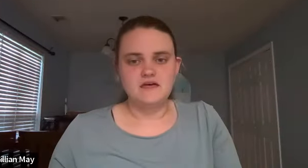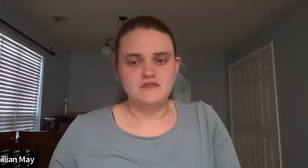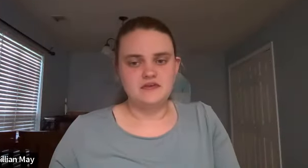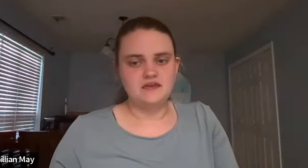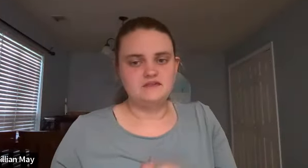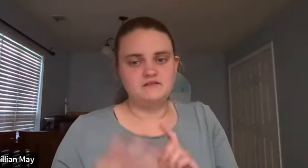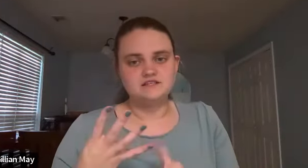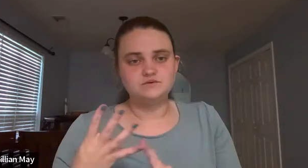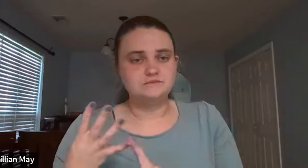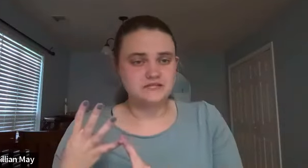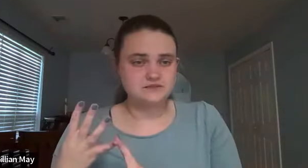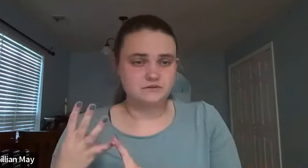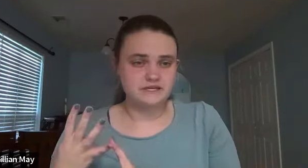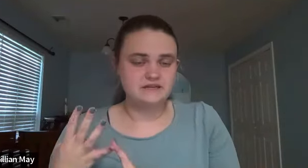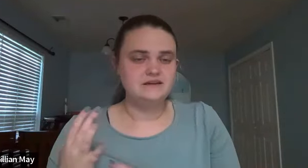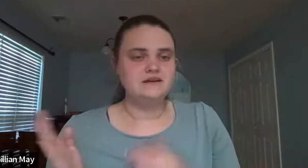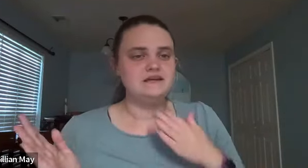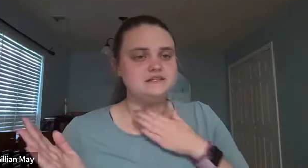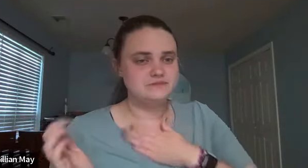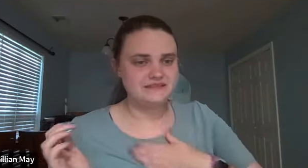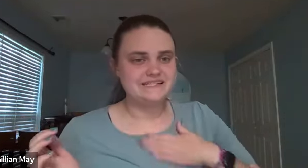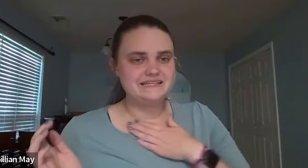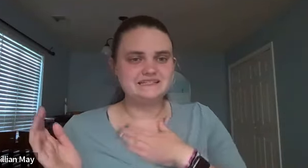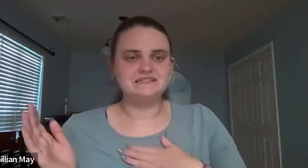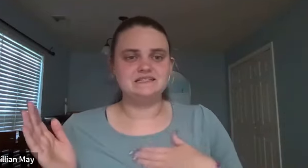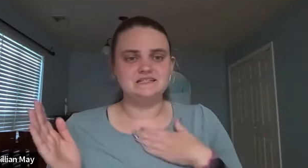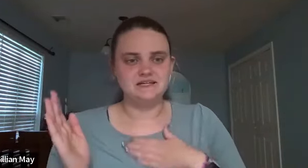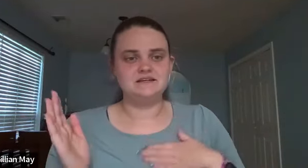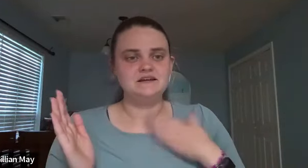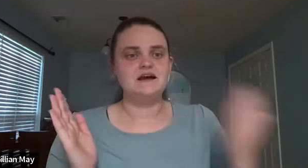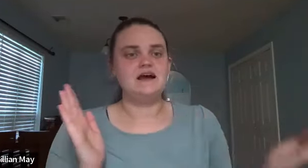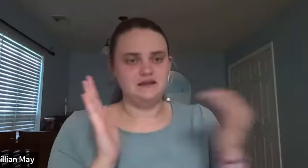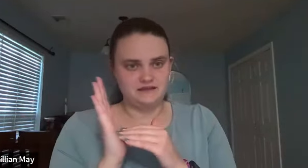And then the last one, please repeat, is please again.